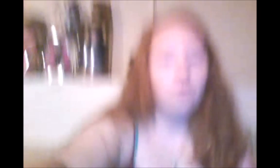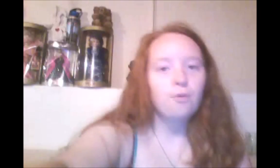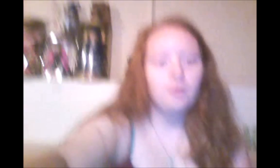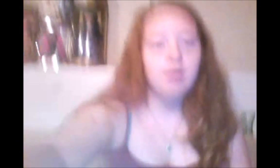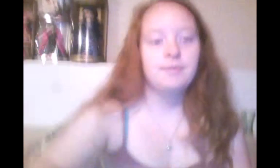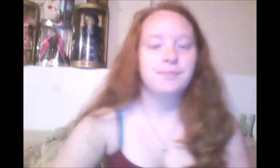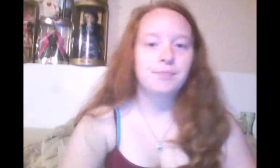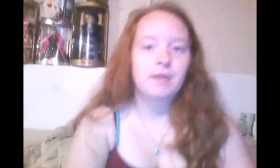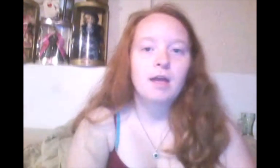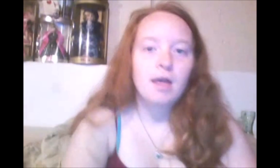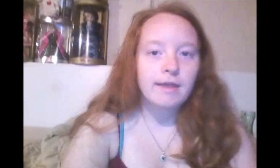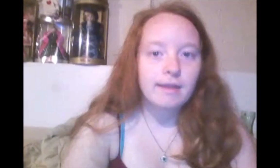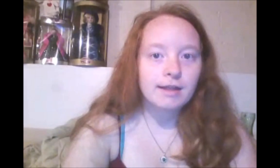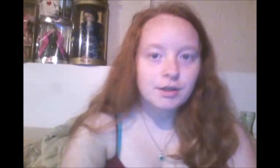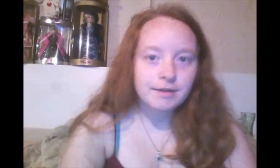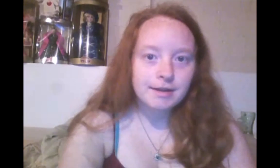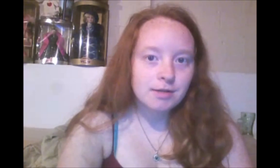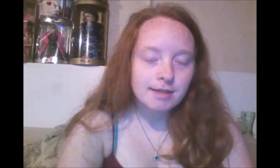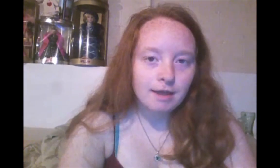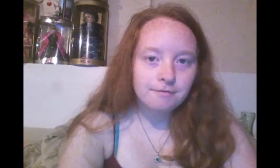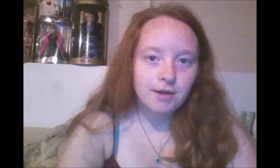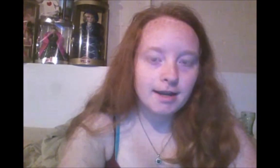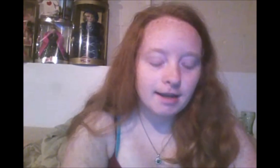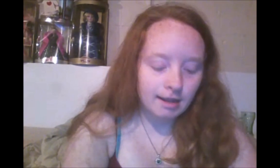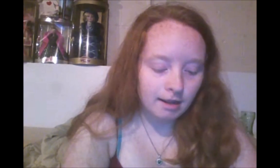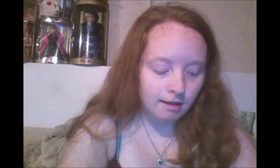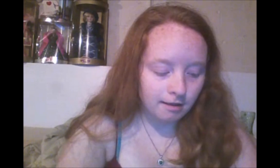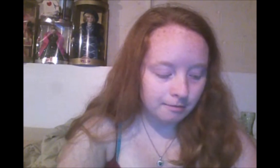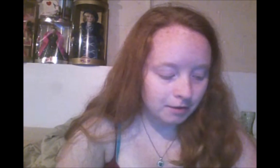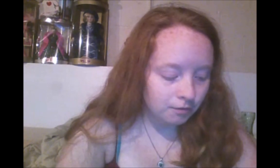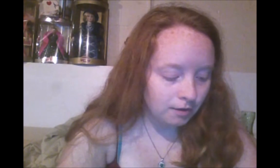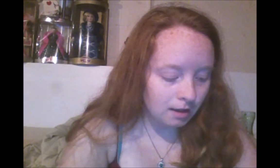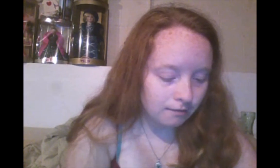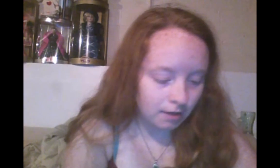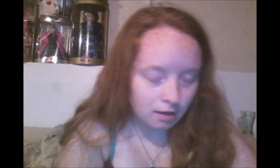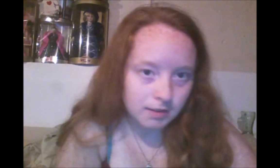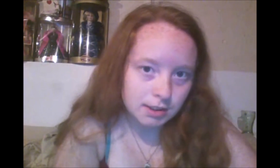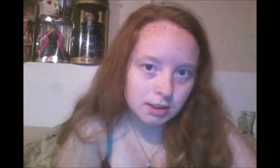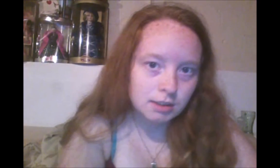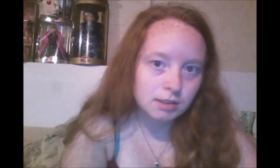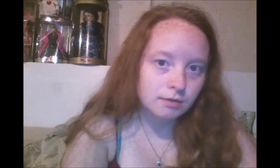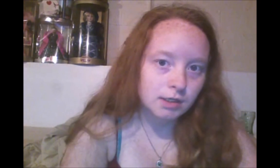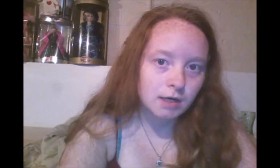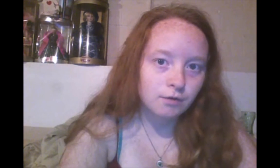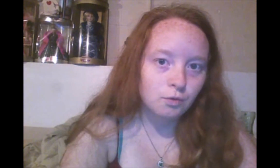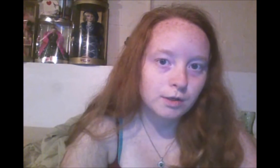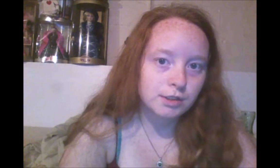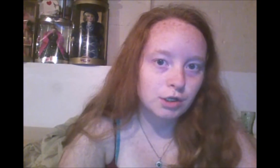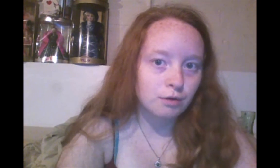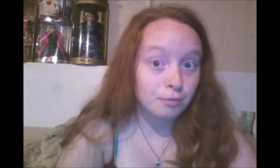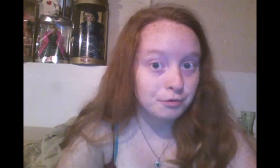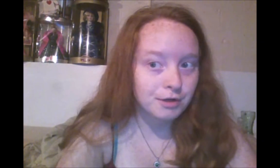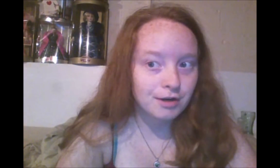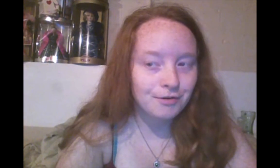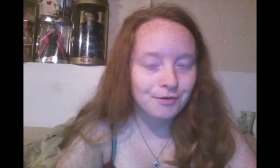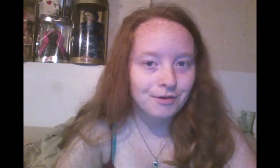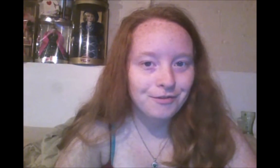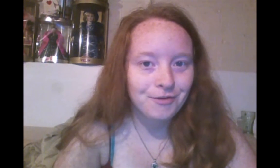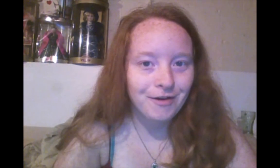Okay, that's all the animals I have for you today. If you have any questions, or if you want to know more, or if you, I